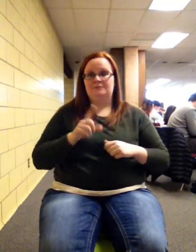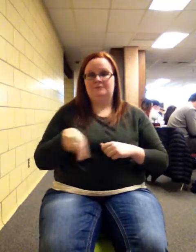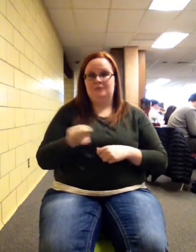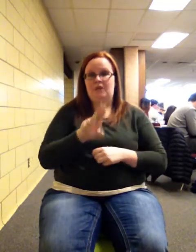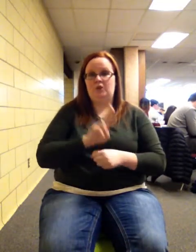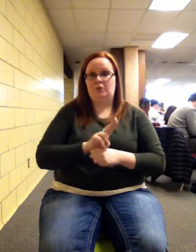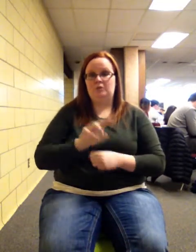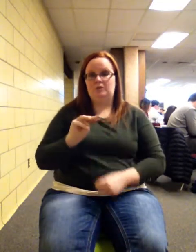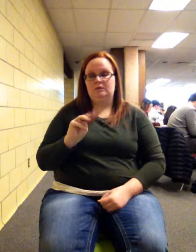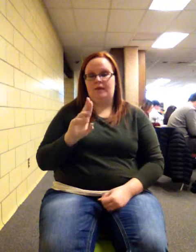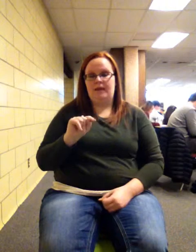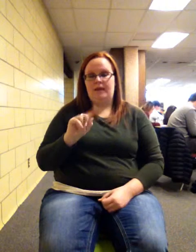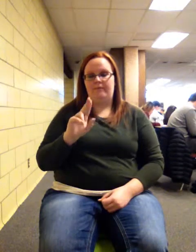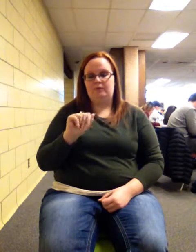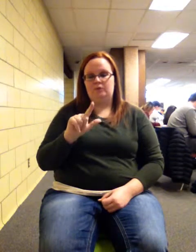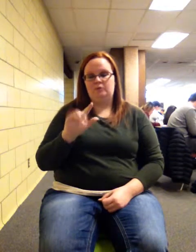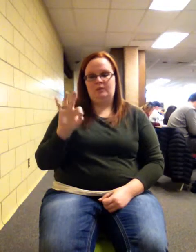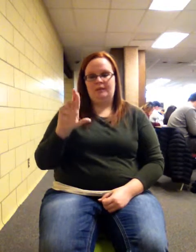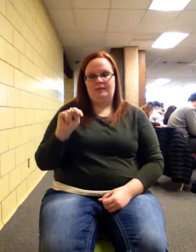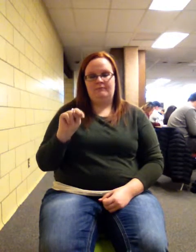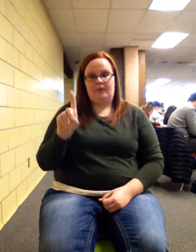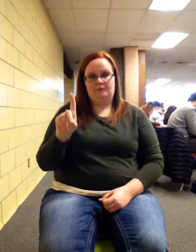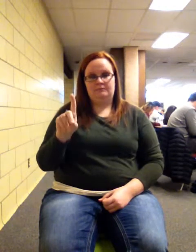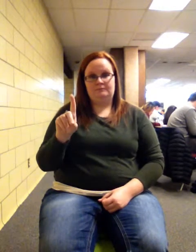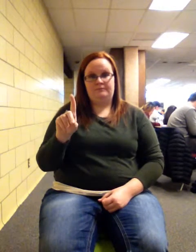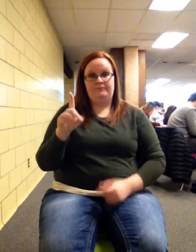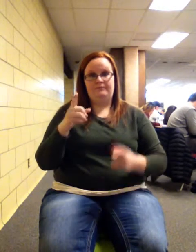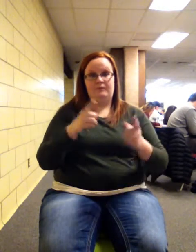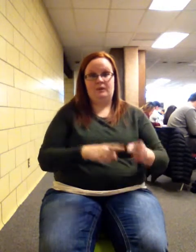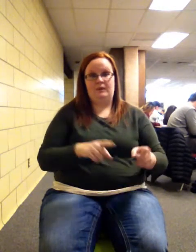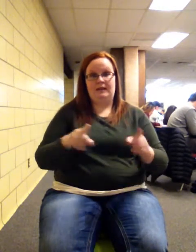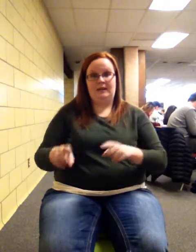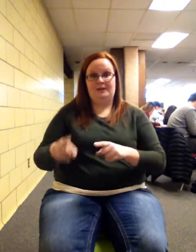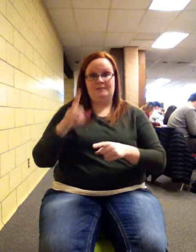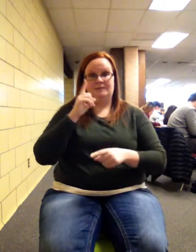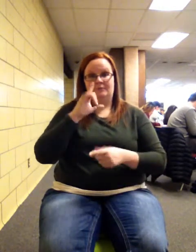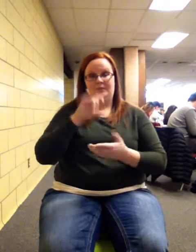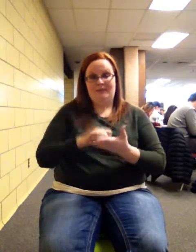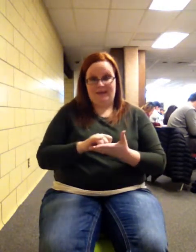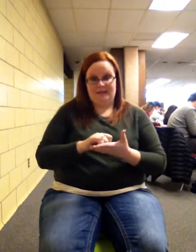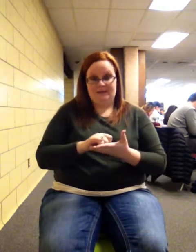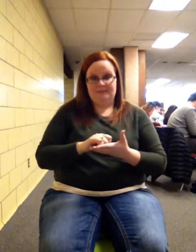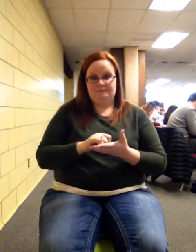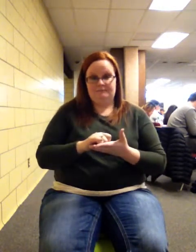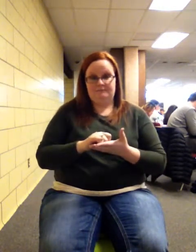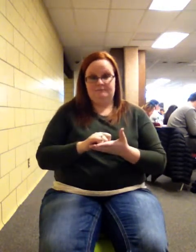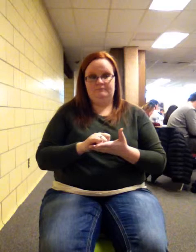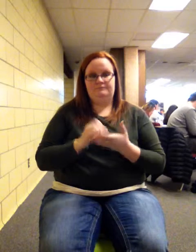So what happens with a mutual fund, being the financial intermediary, is that a lot of